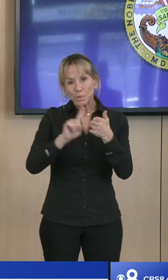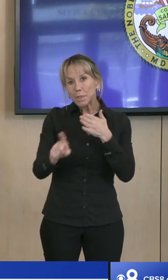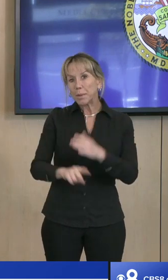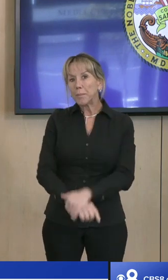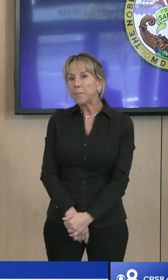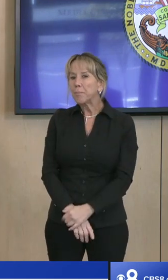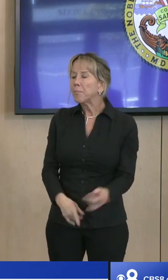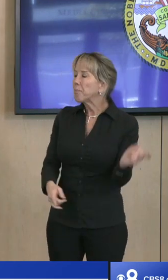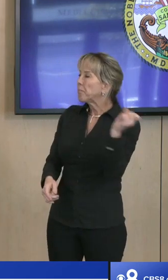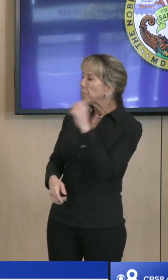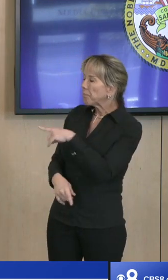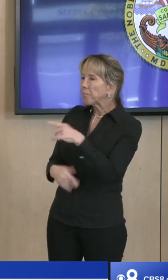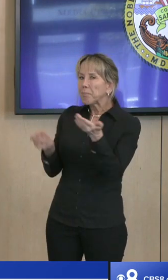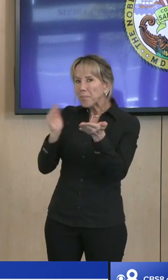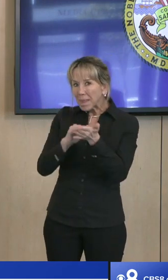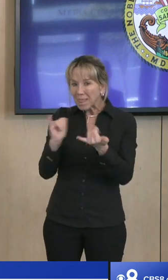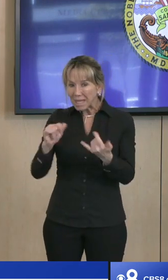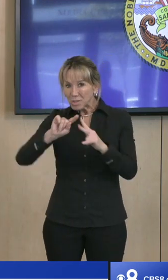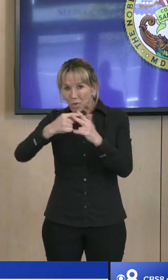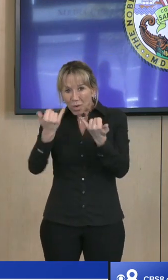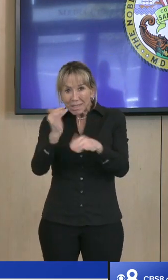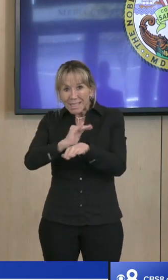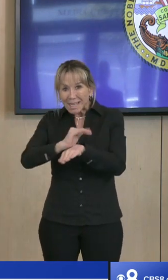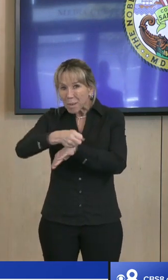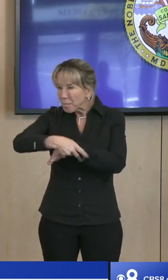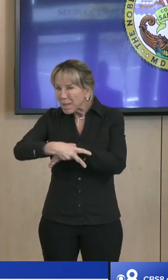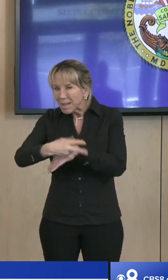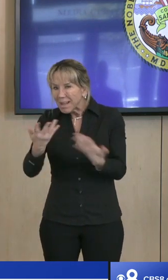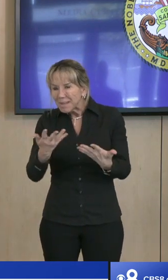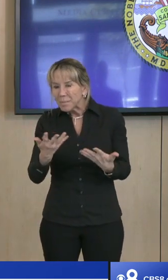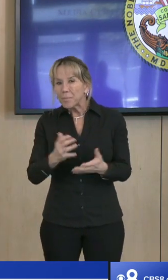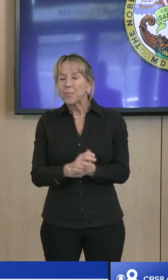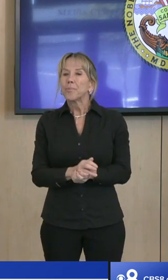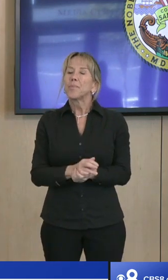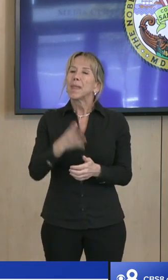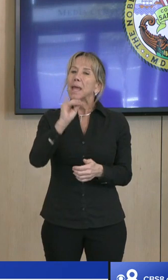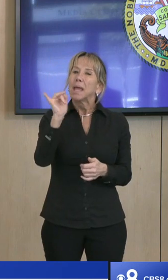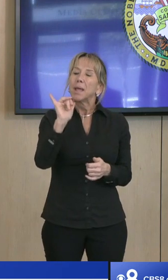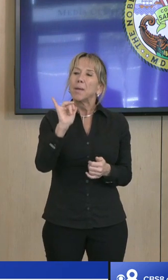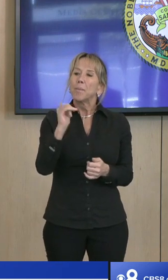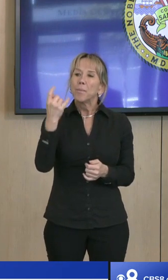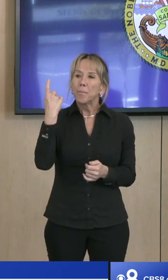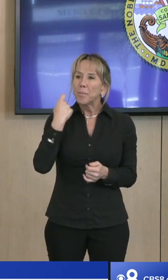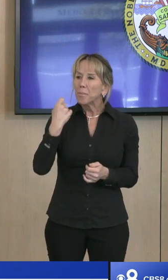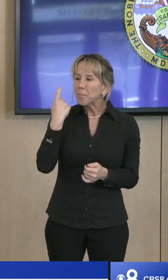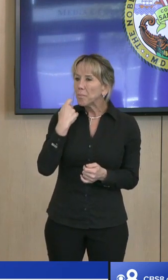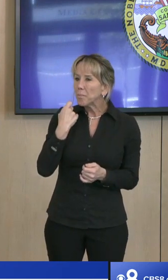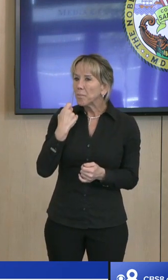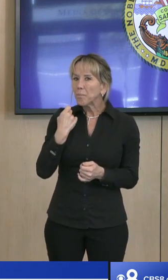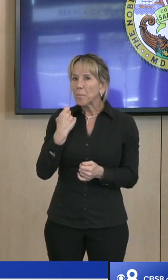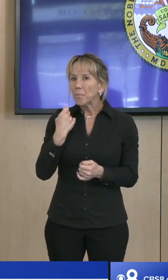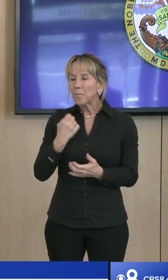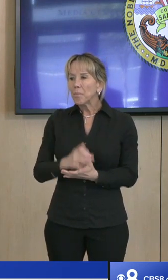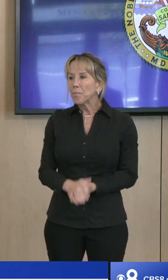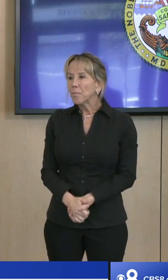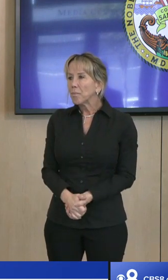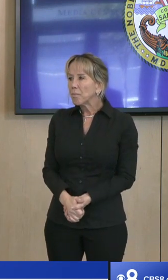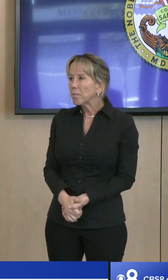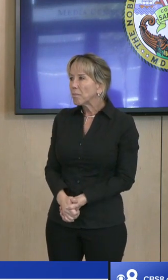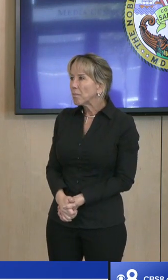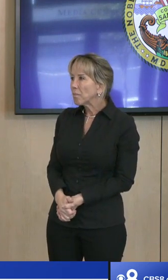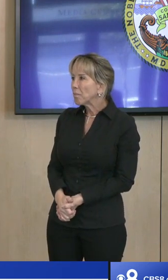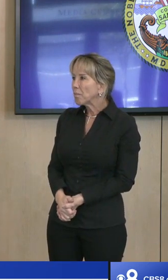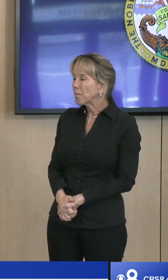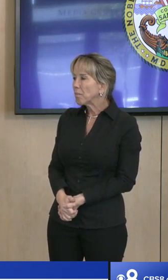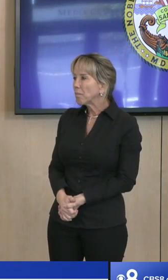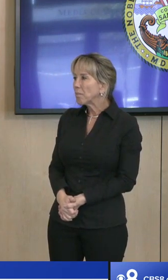And again, does that happen tonight at midnight? And also, I was curious, I saw that LA was threatening to cut off the power and water